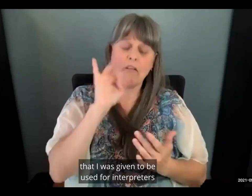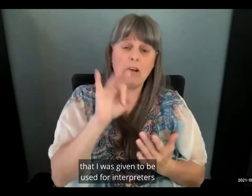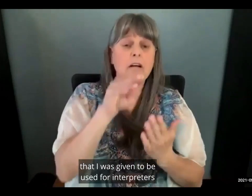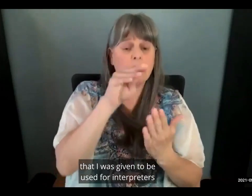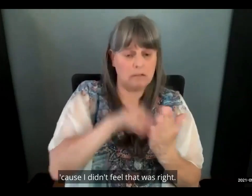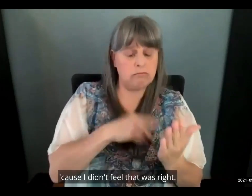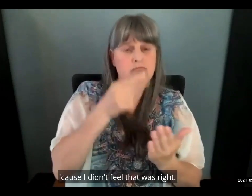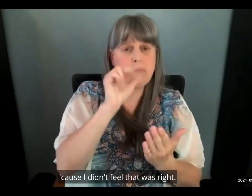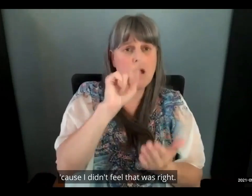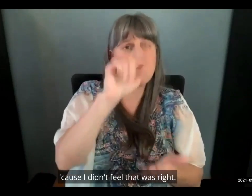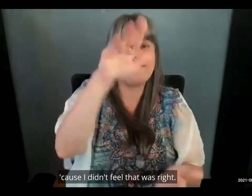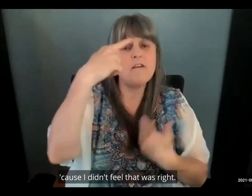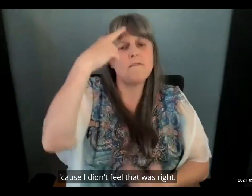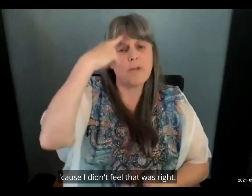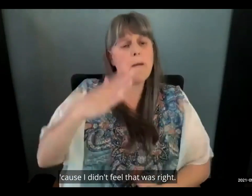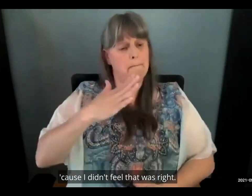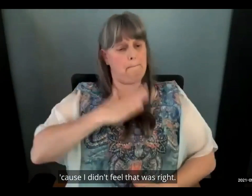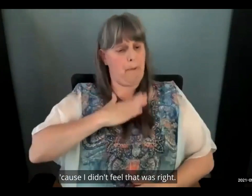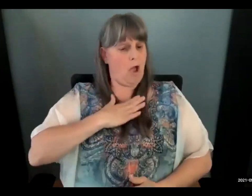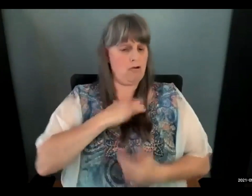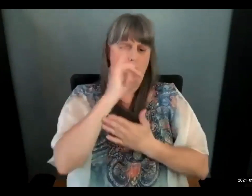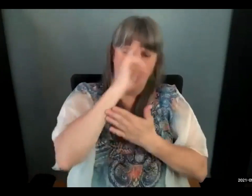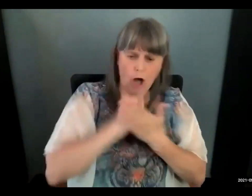used for interpreters because I didn't feel that was right.